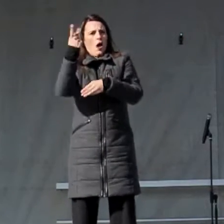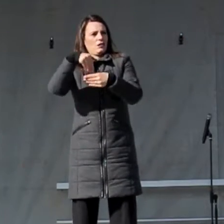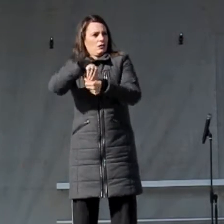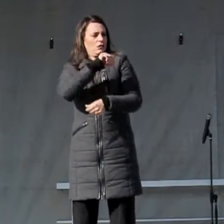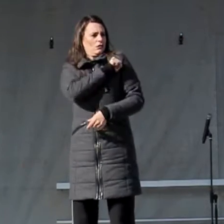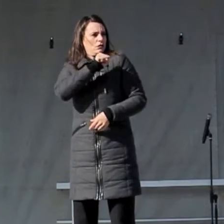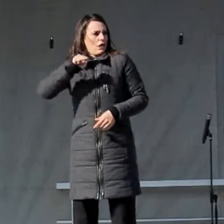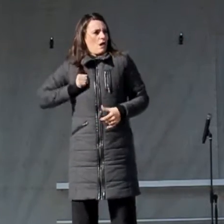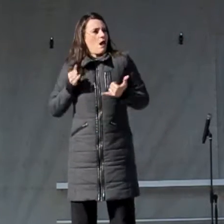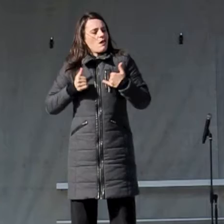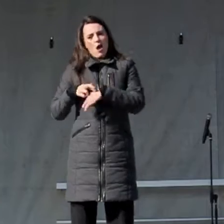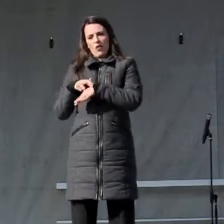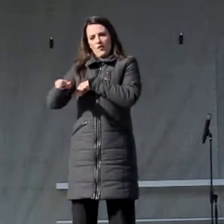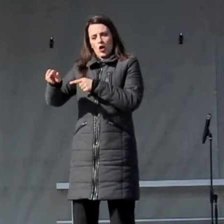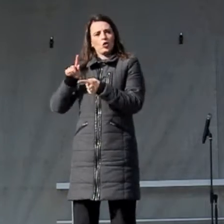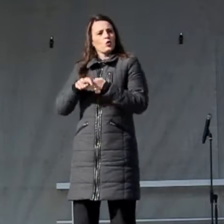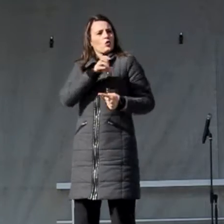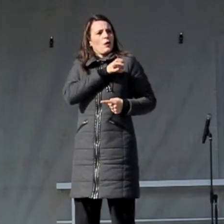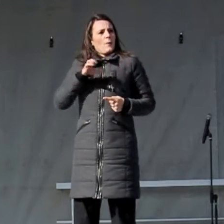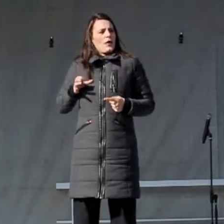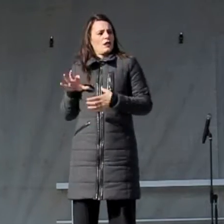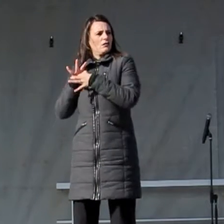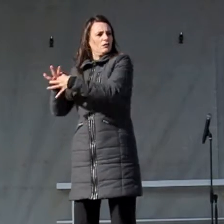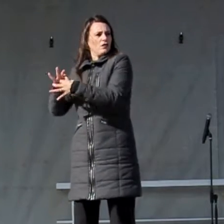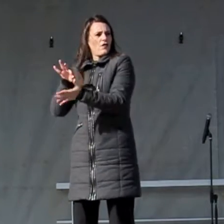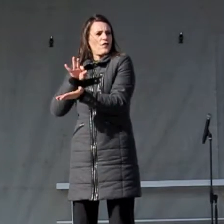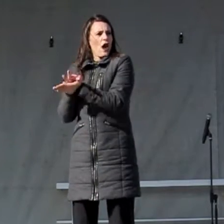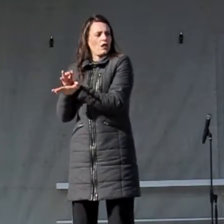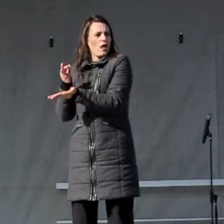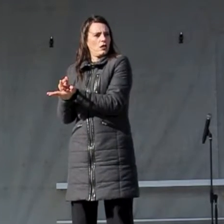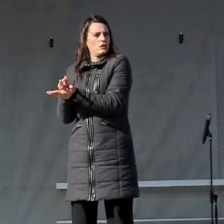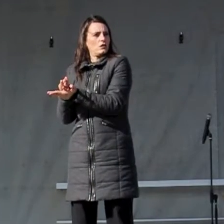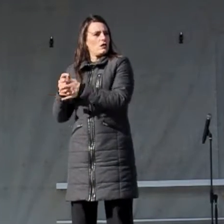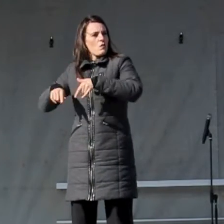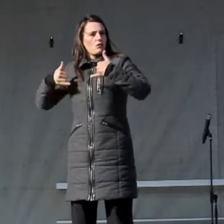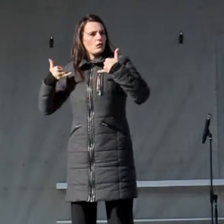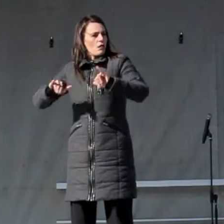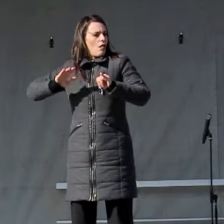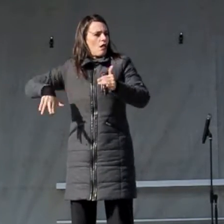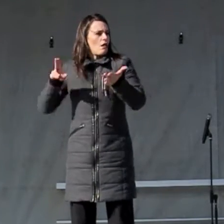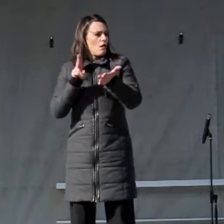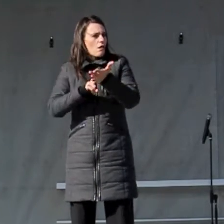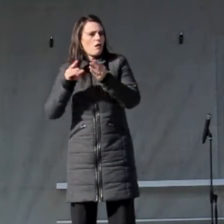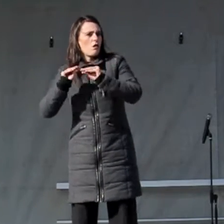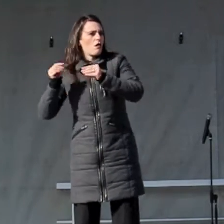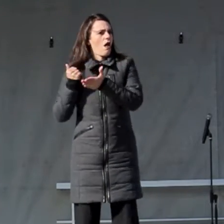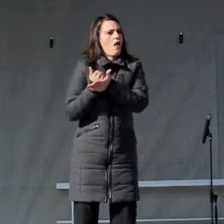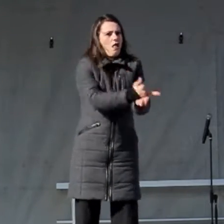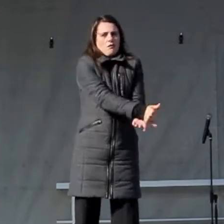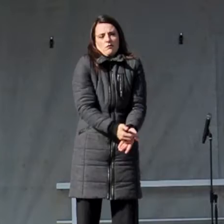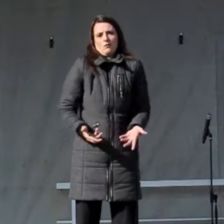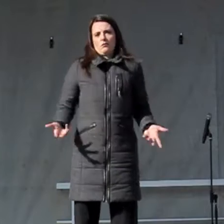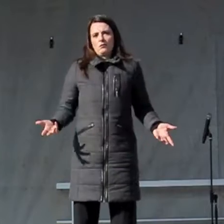referred to the Committee on Finance, and yet, no avail.